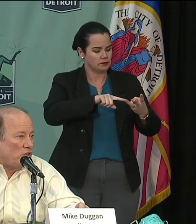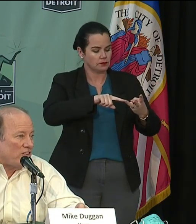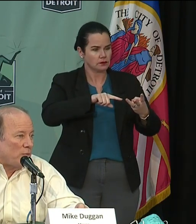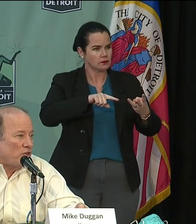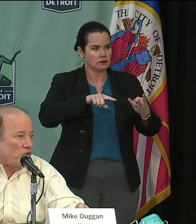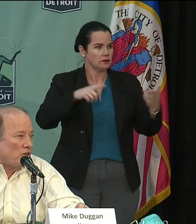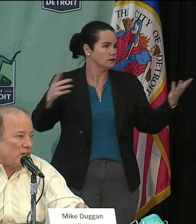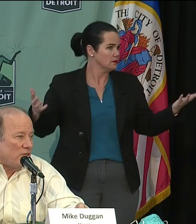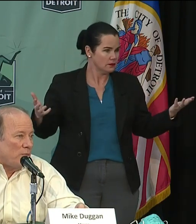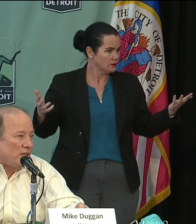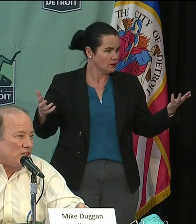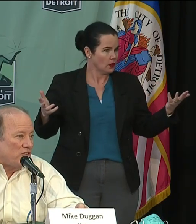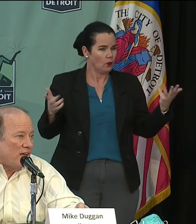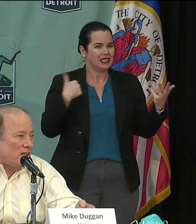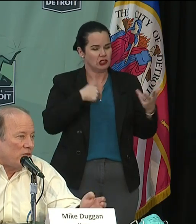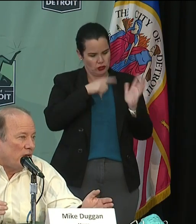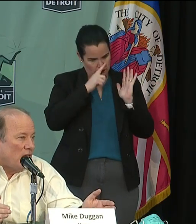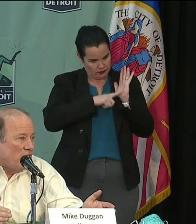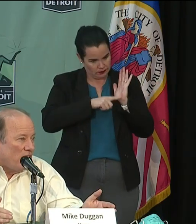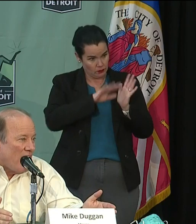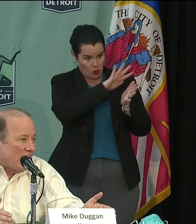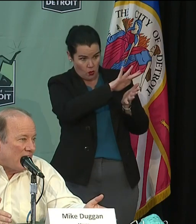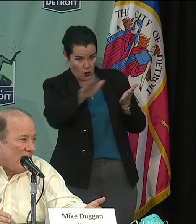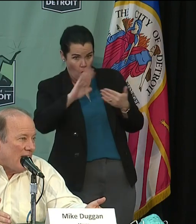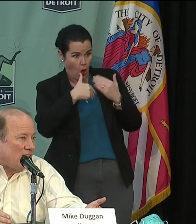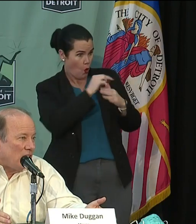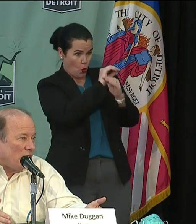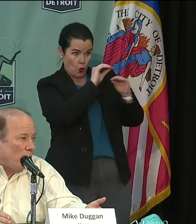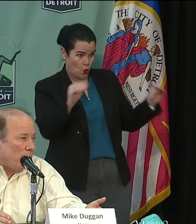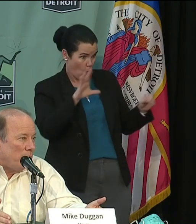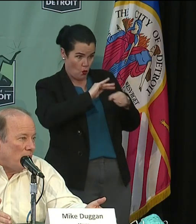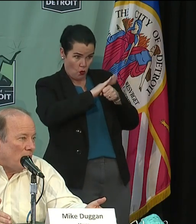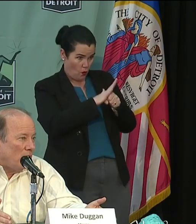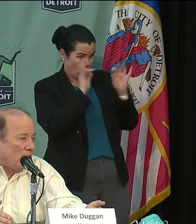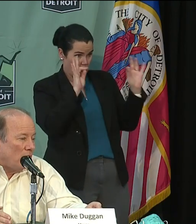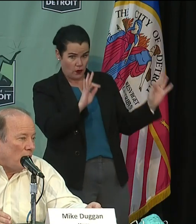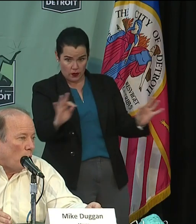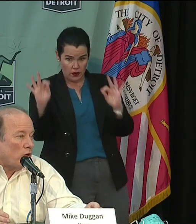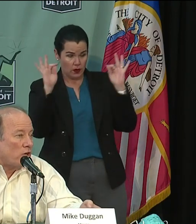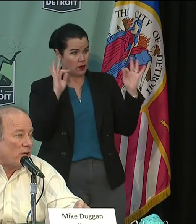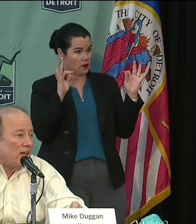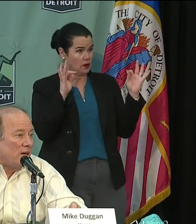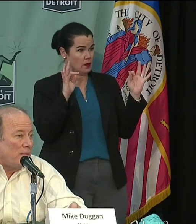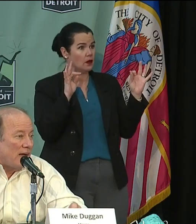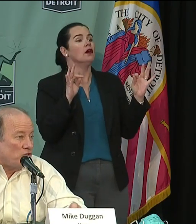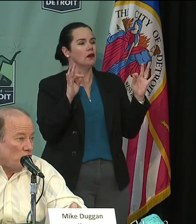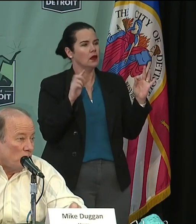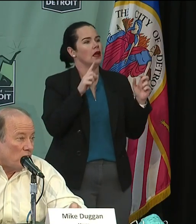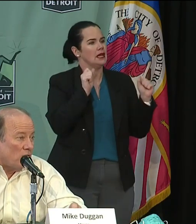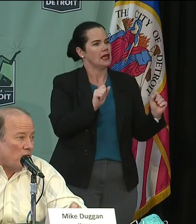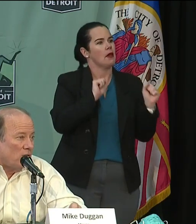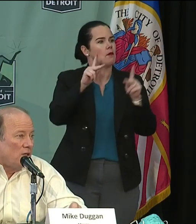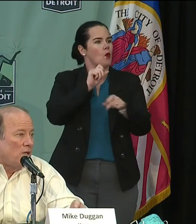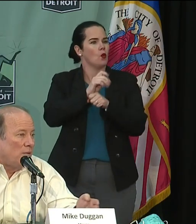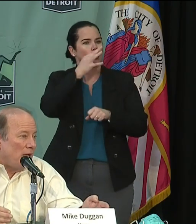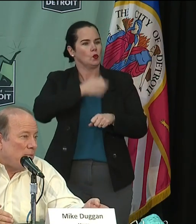We test to make sure that everybody is negative. That kind of a worker can come back